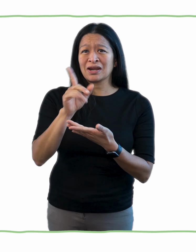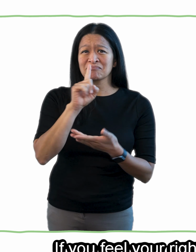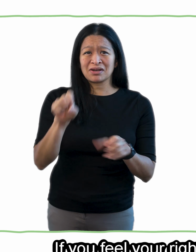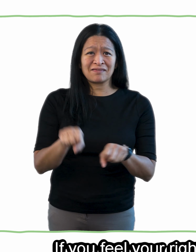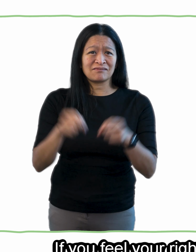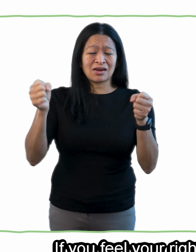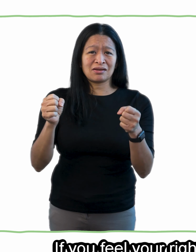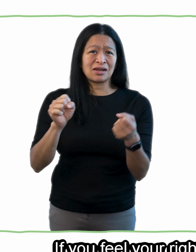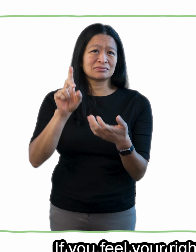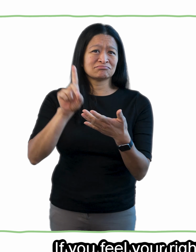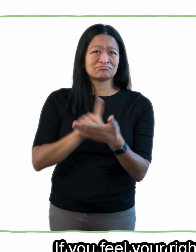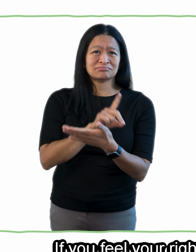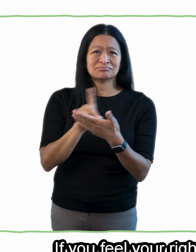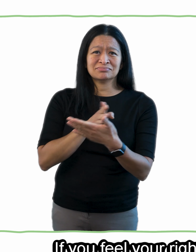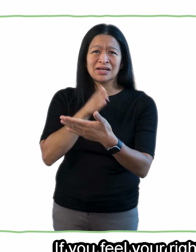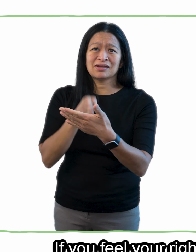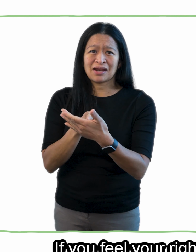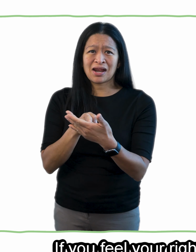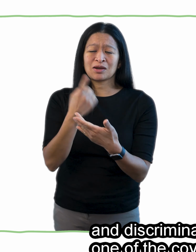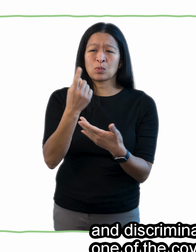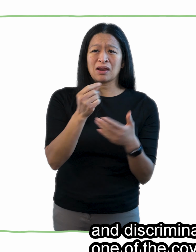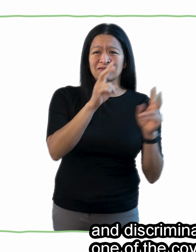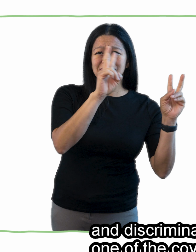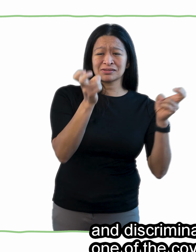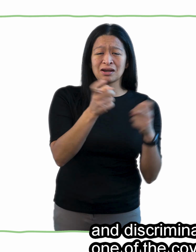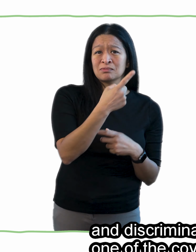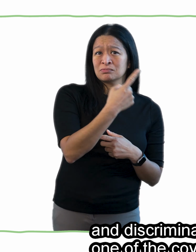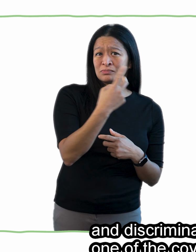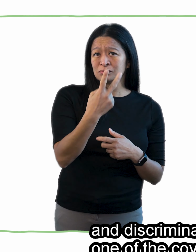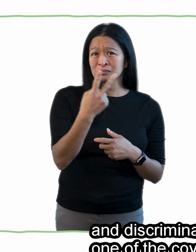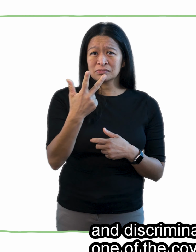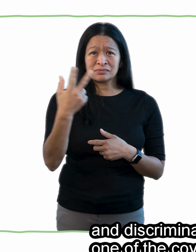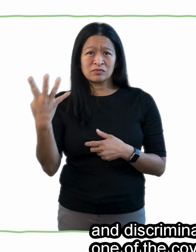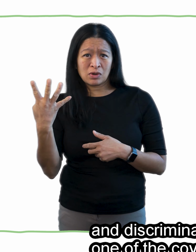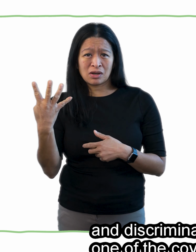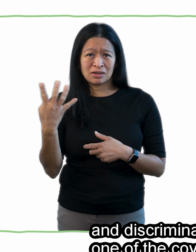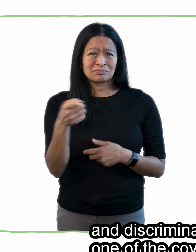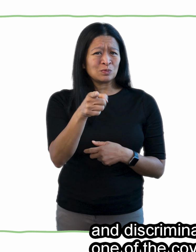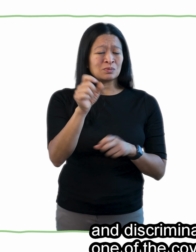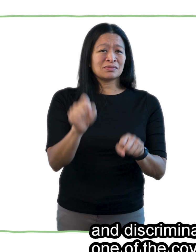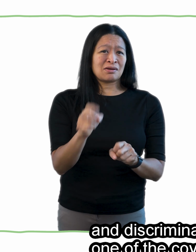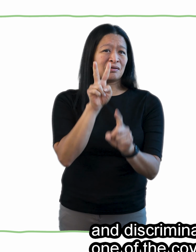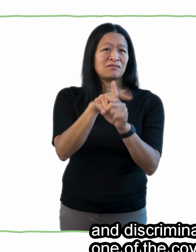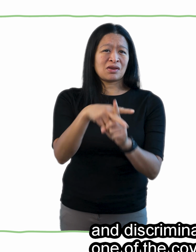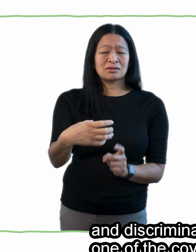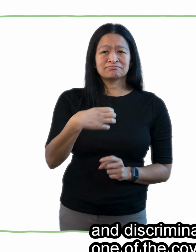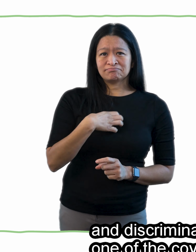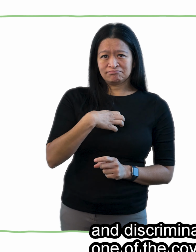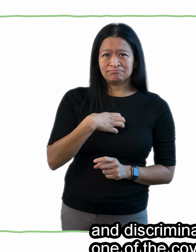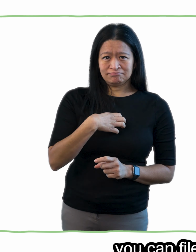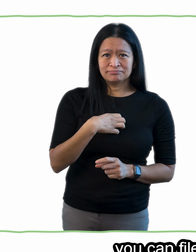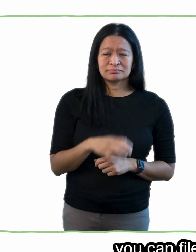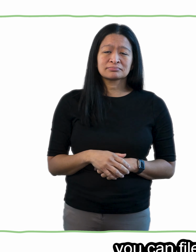If you feel your rights have been violated and discriminated against in one of the covered ADA areas, you can file